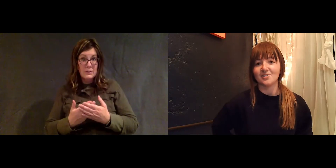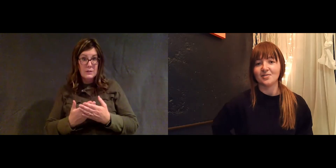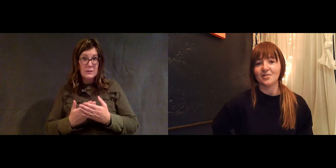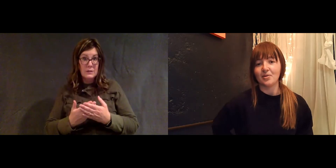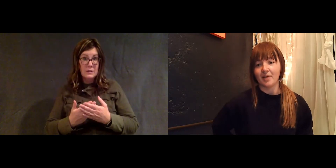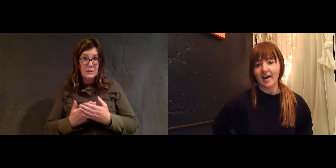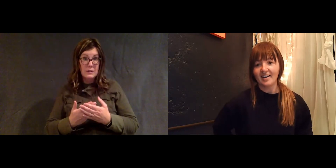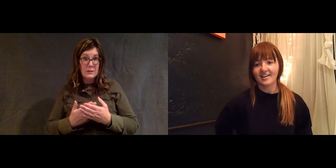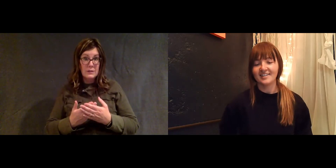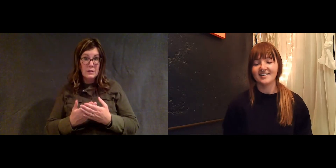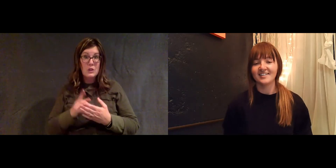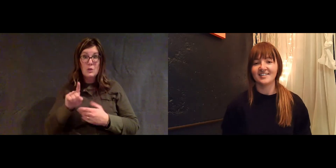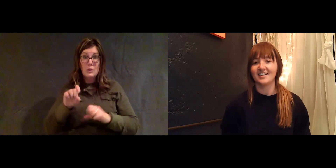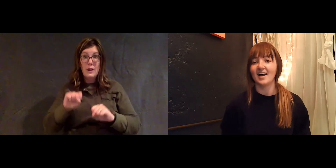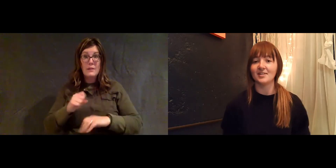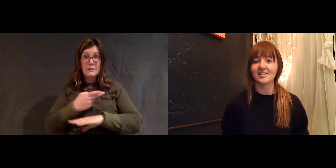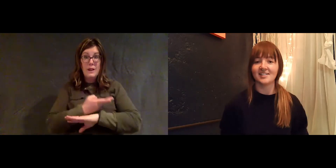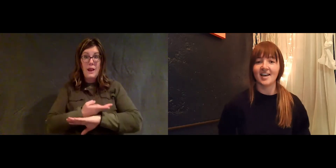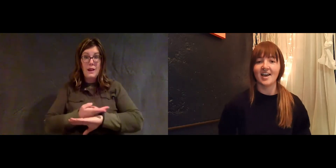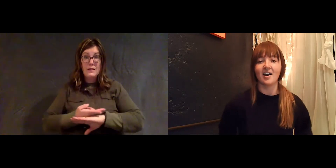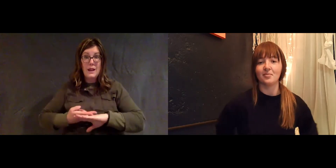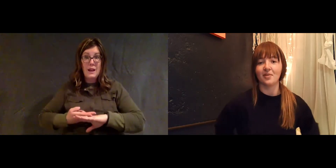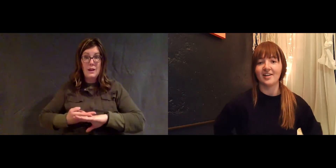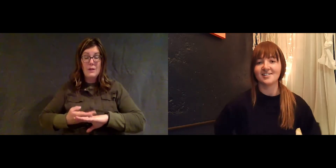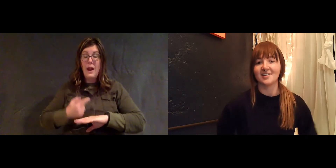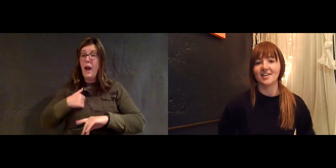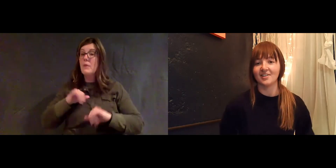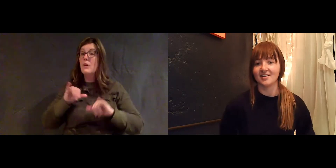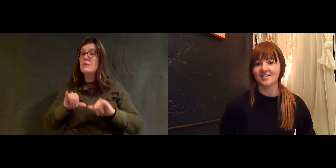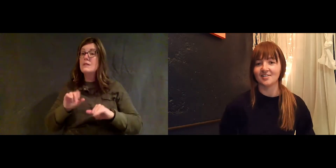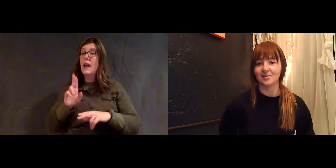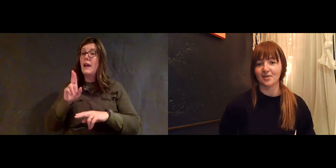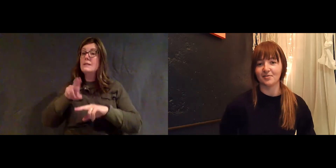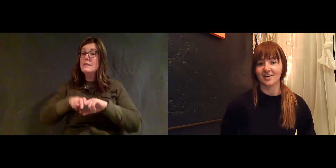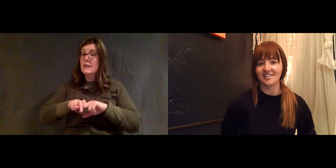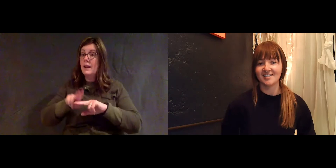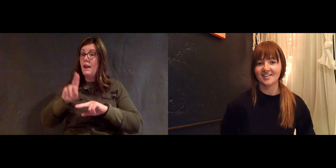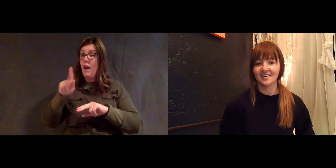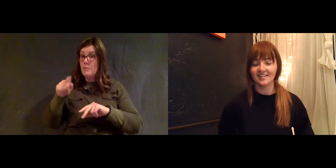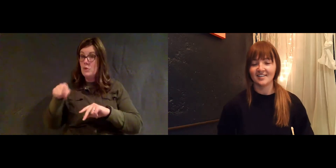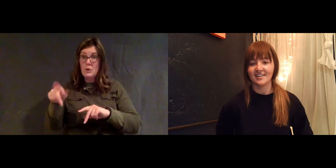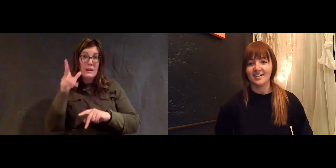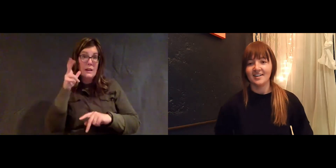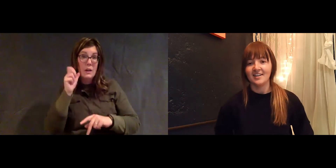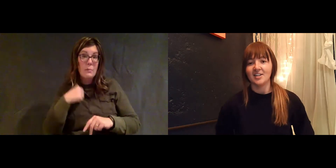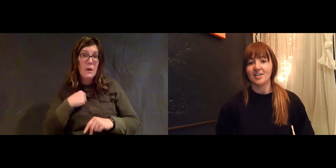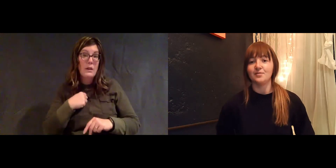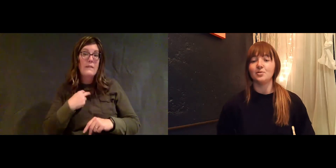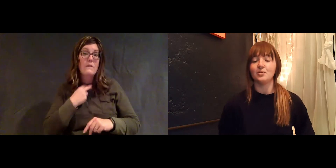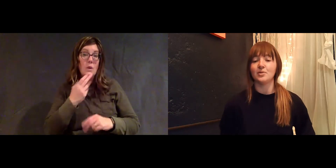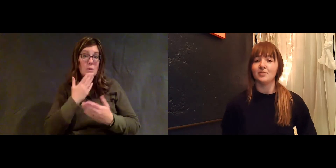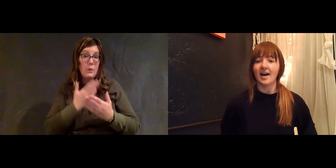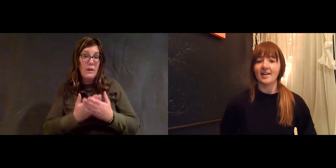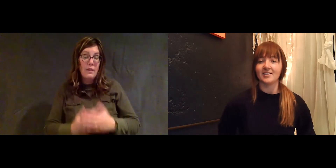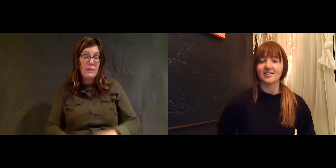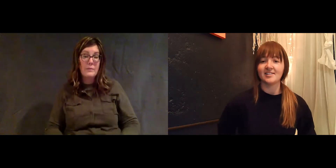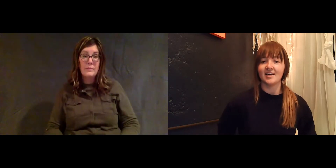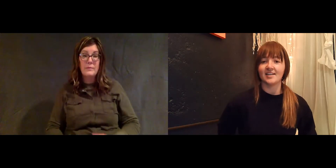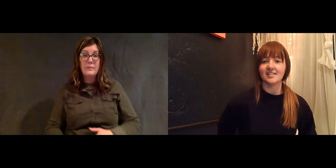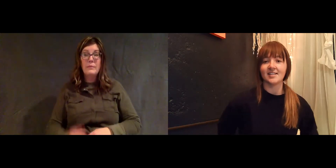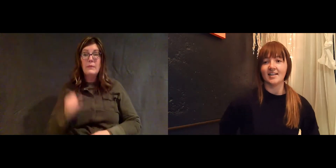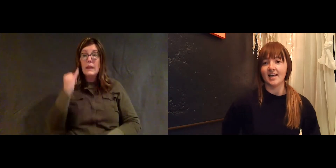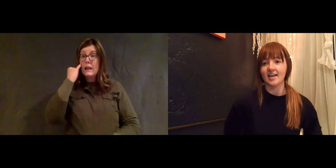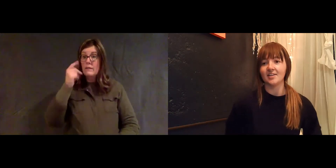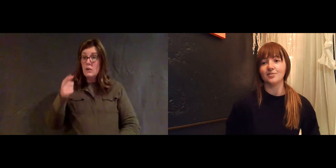onto your back. I'm gonna stay upright so that you can still hear my voice. If you would rather